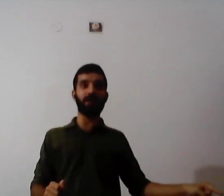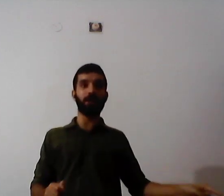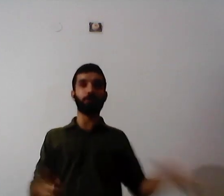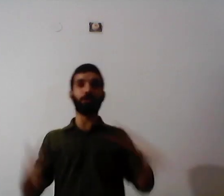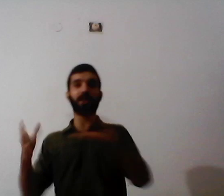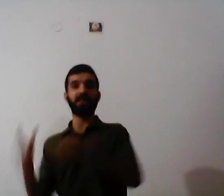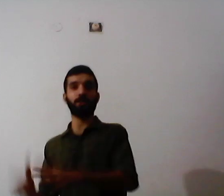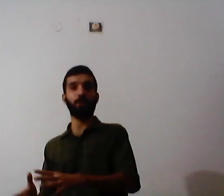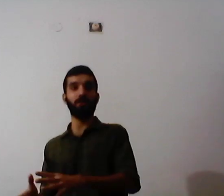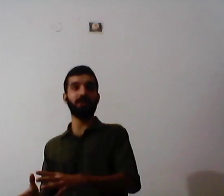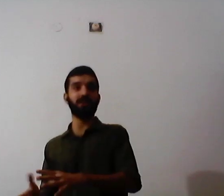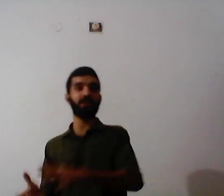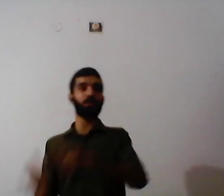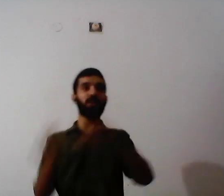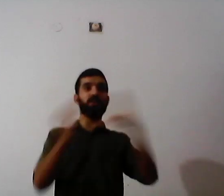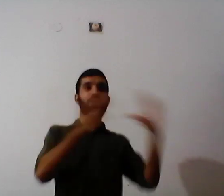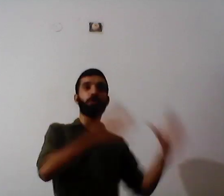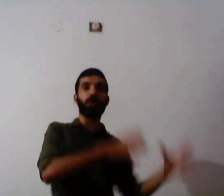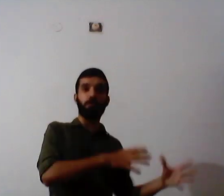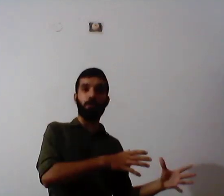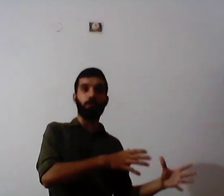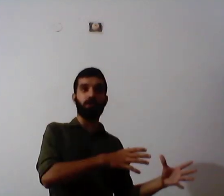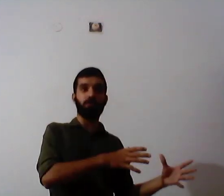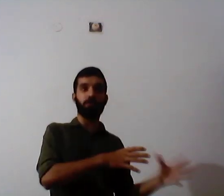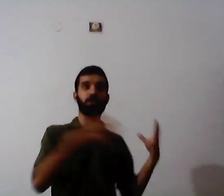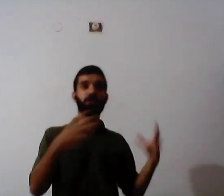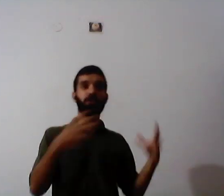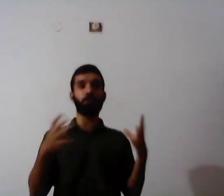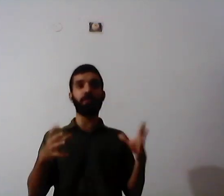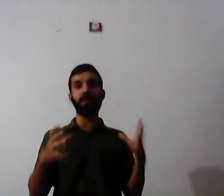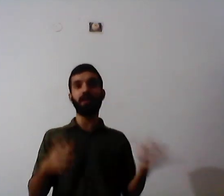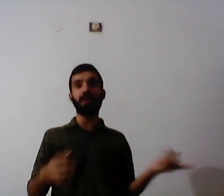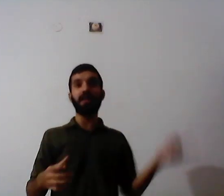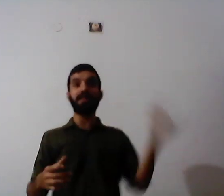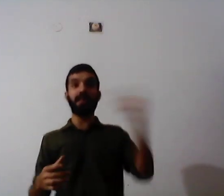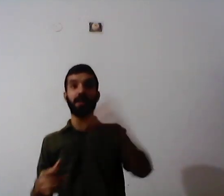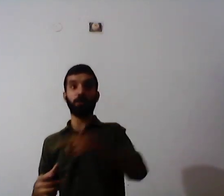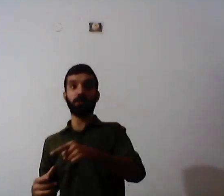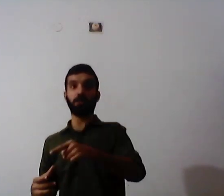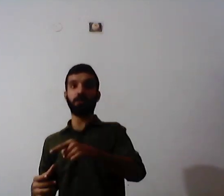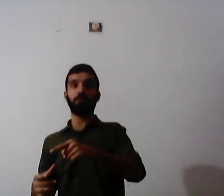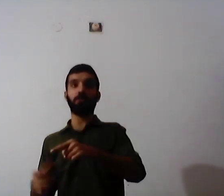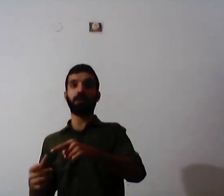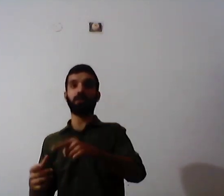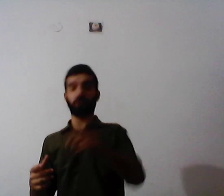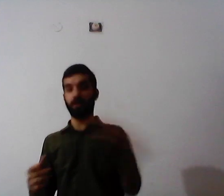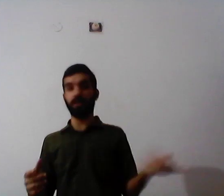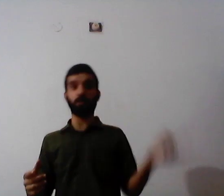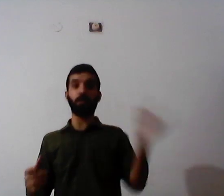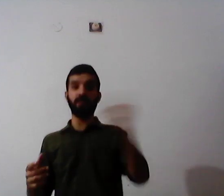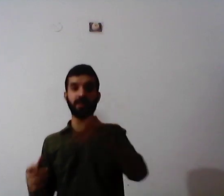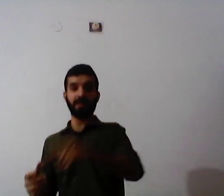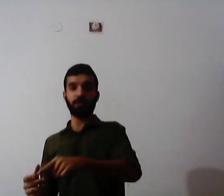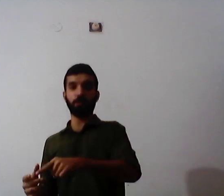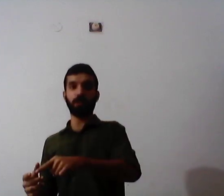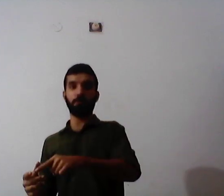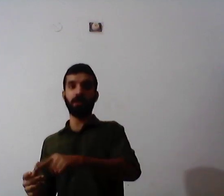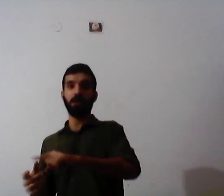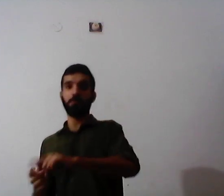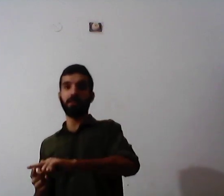So the dissolved things will try to come out. The dissolving is endothermic, dissolving is exothermic, but the